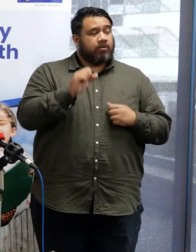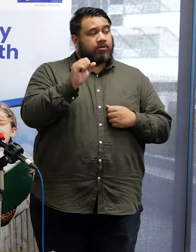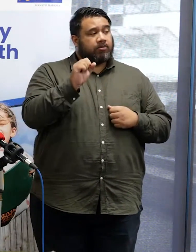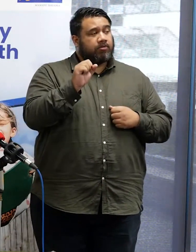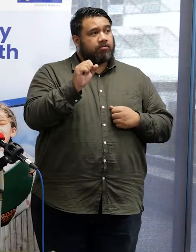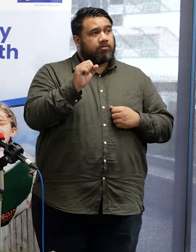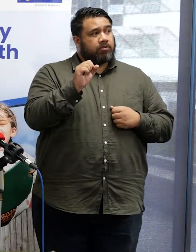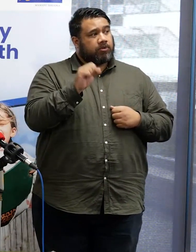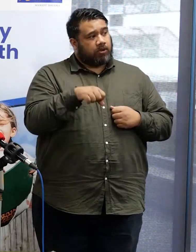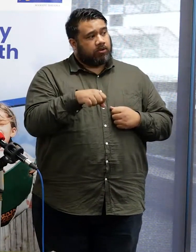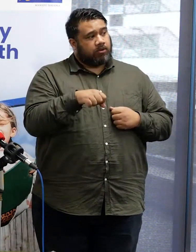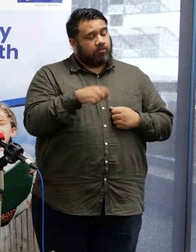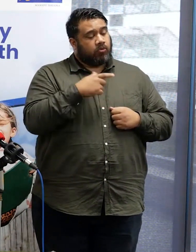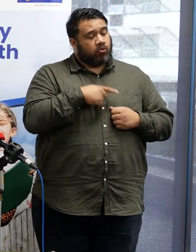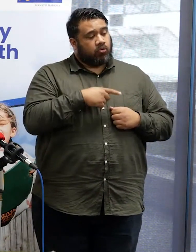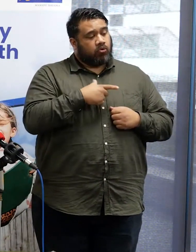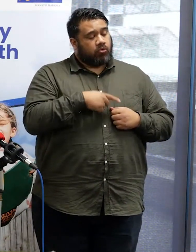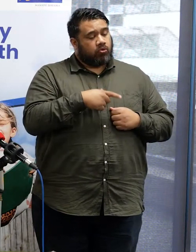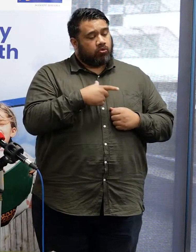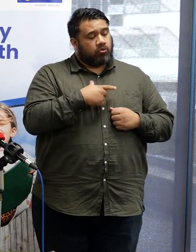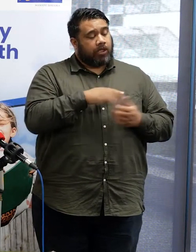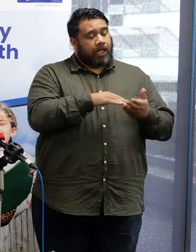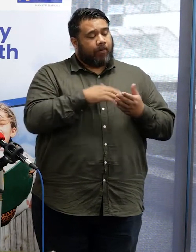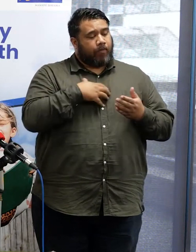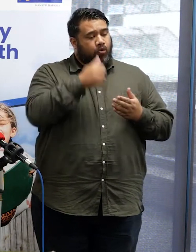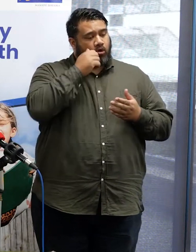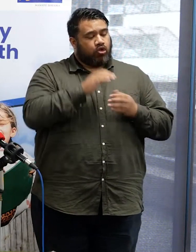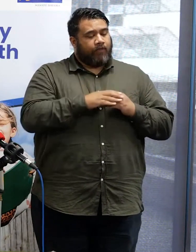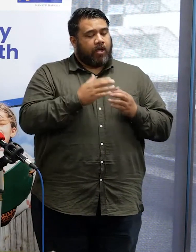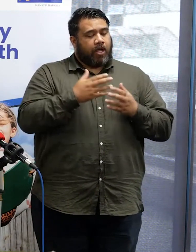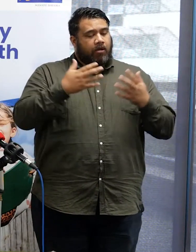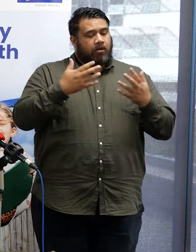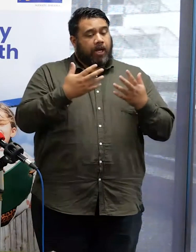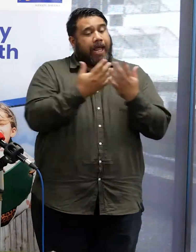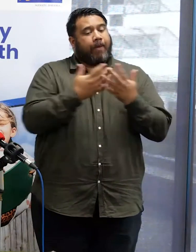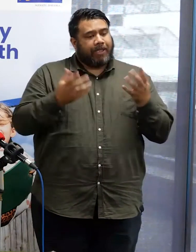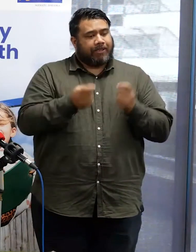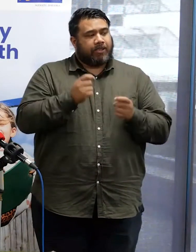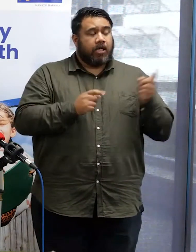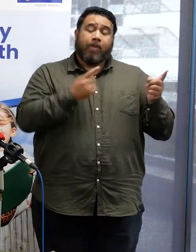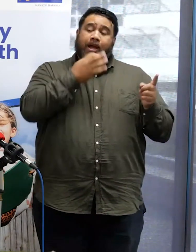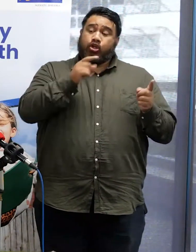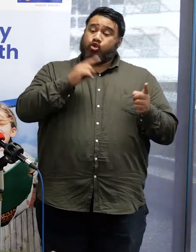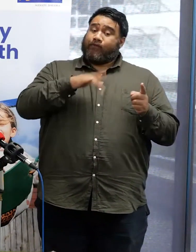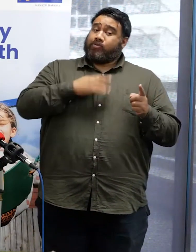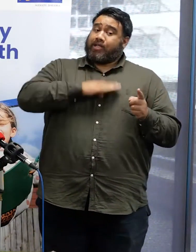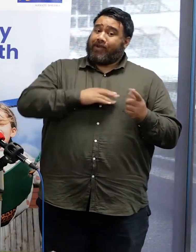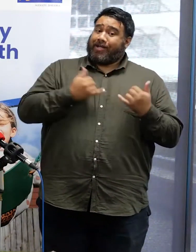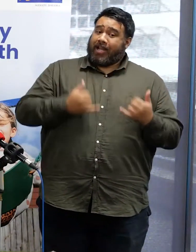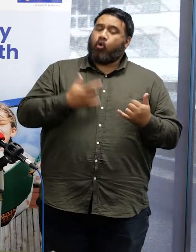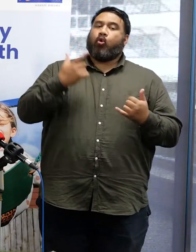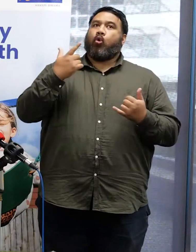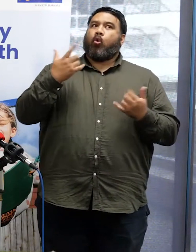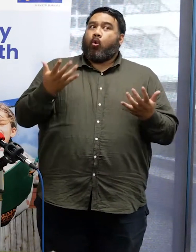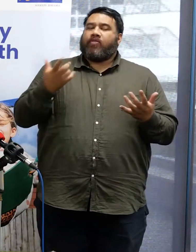to greater understanding of the testing rates. But currently, do you have that confidence, or do you not have that confidence, which is why you're doing this? This is why we're doing the investigation,